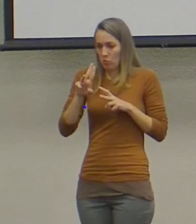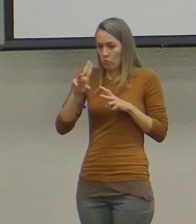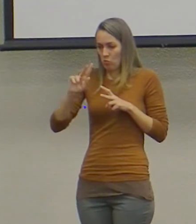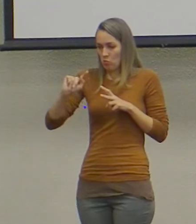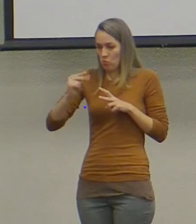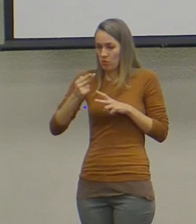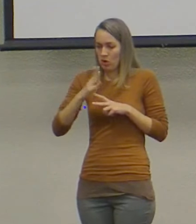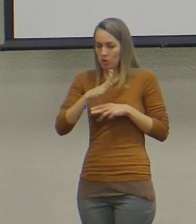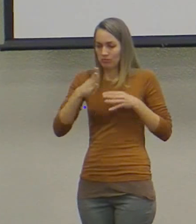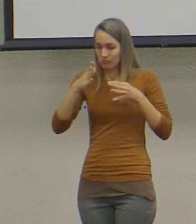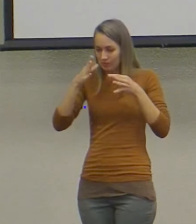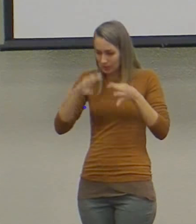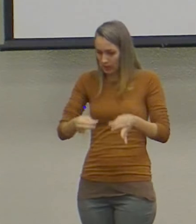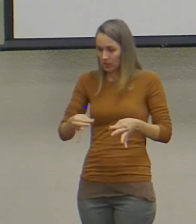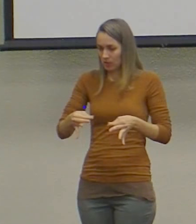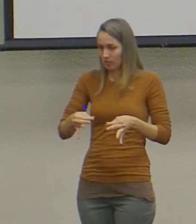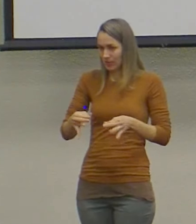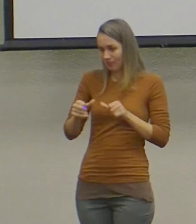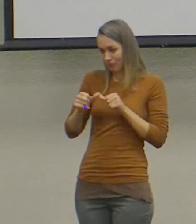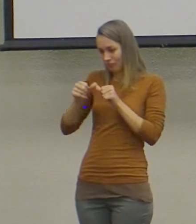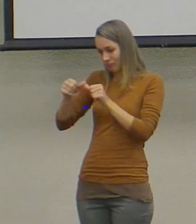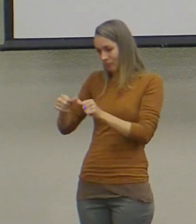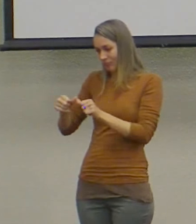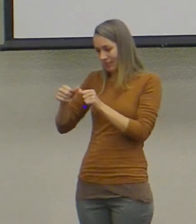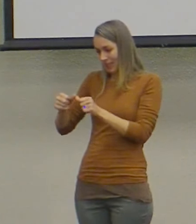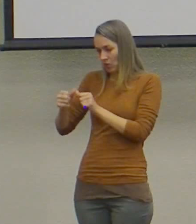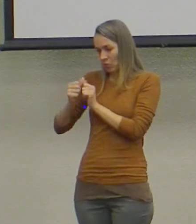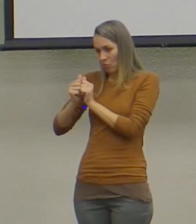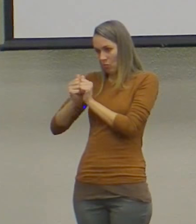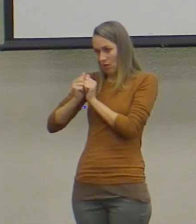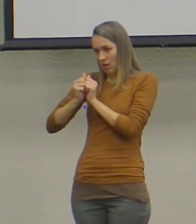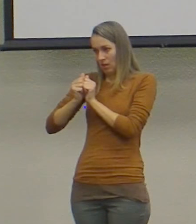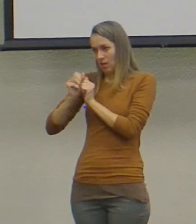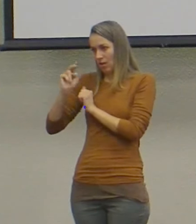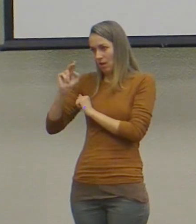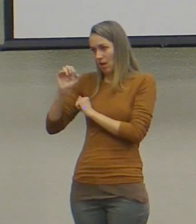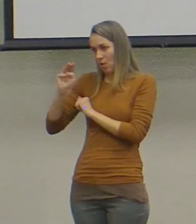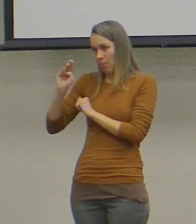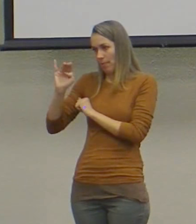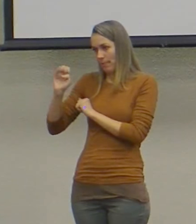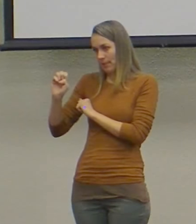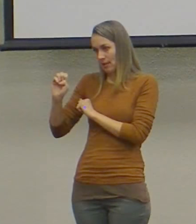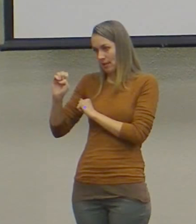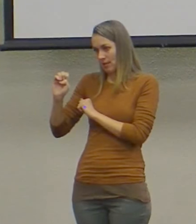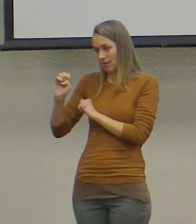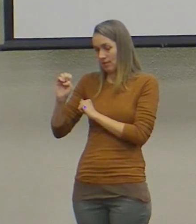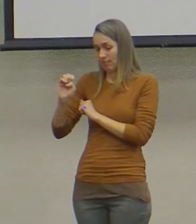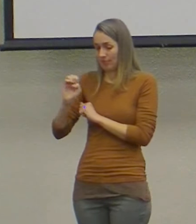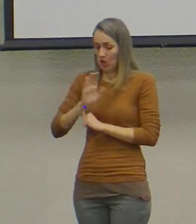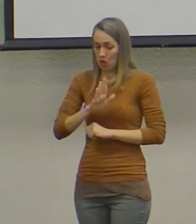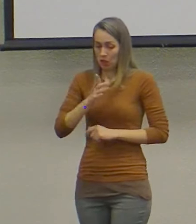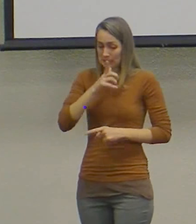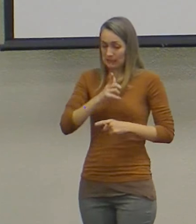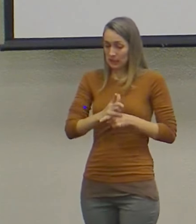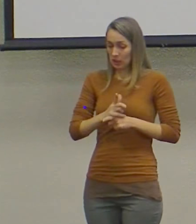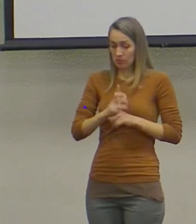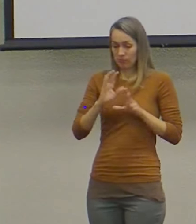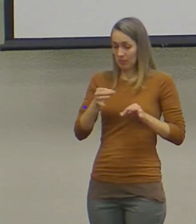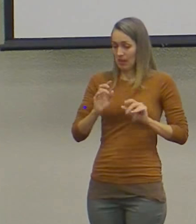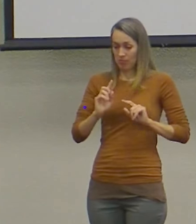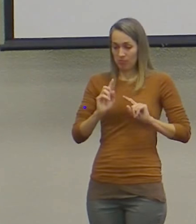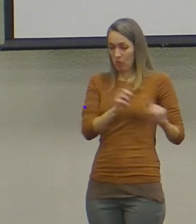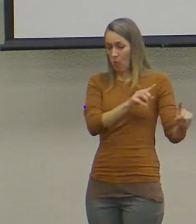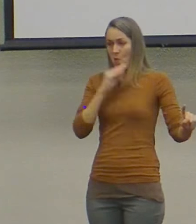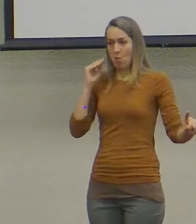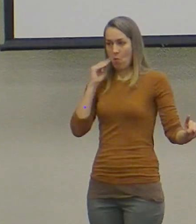decision to stay with Naomi. You remember that as Ray presented those thoughts, and Orpah, her sister, decided to go home